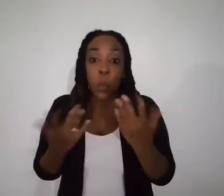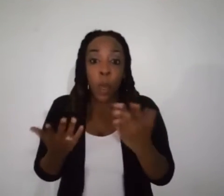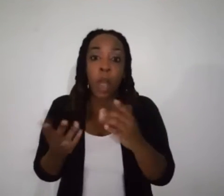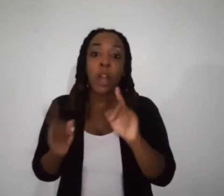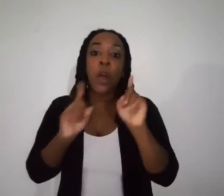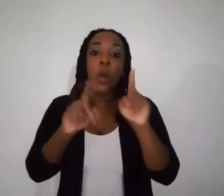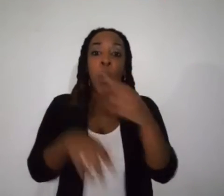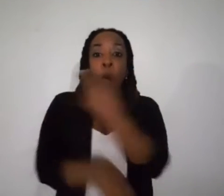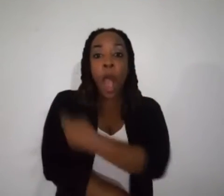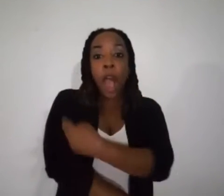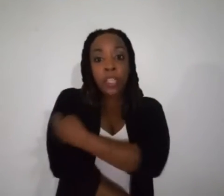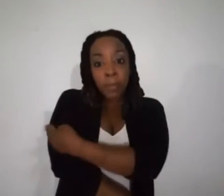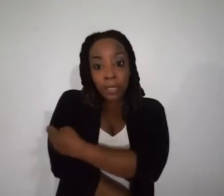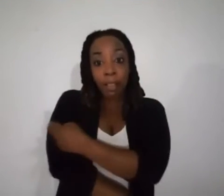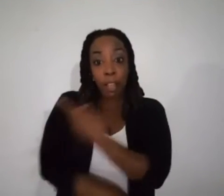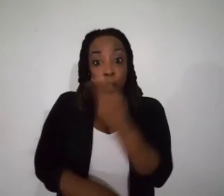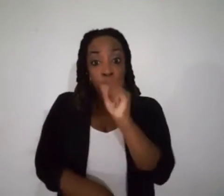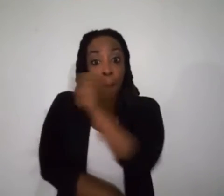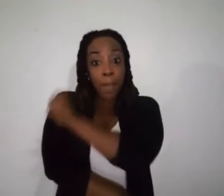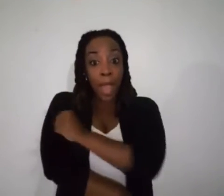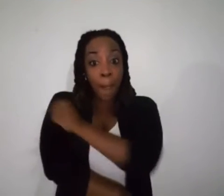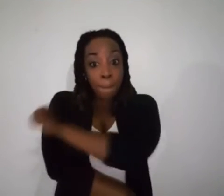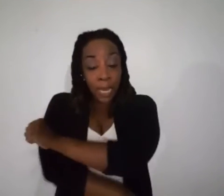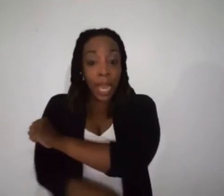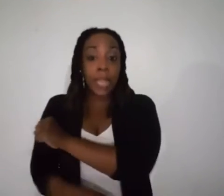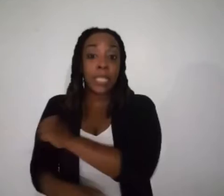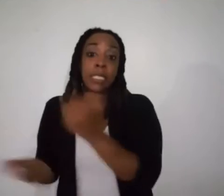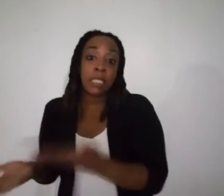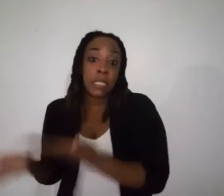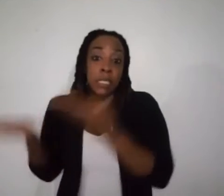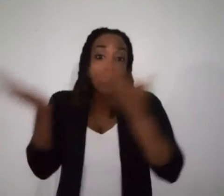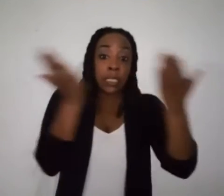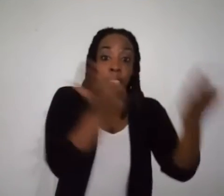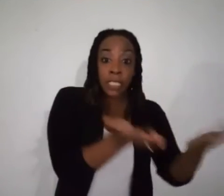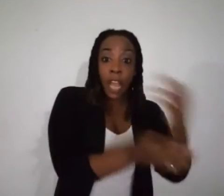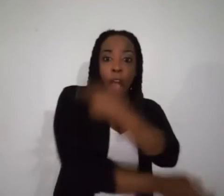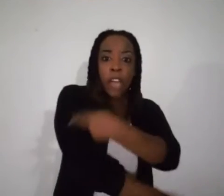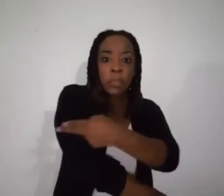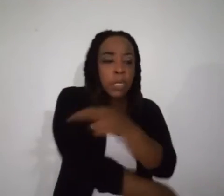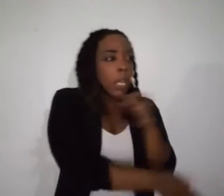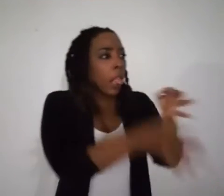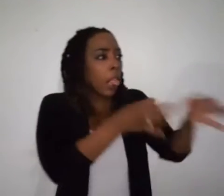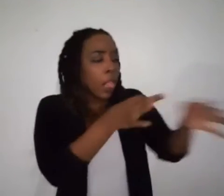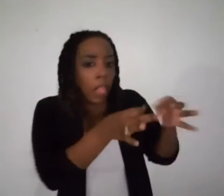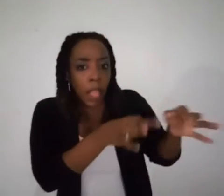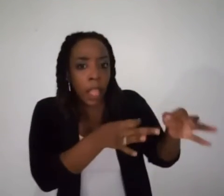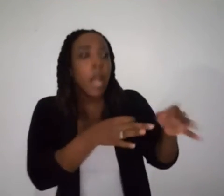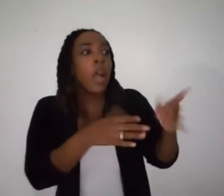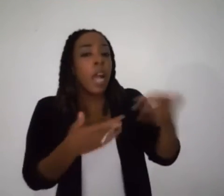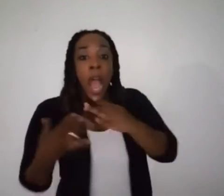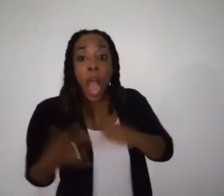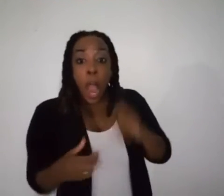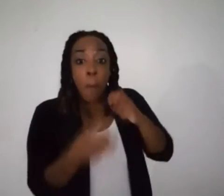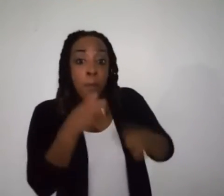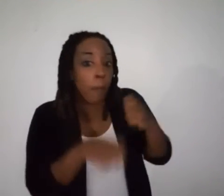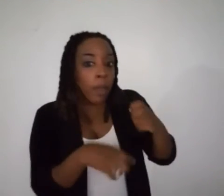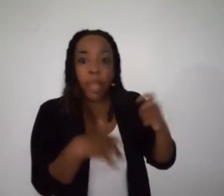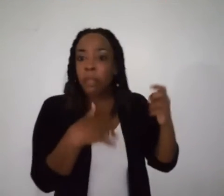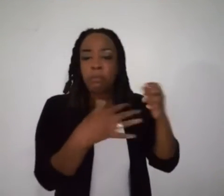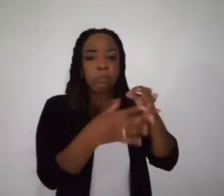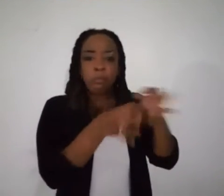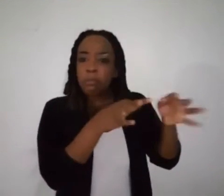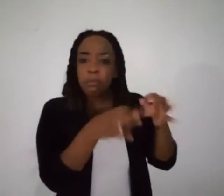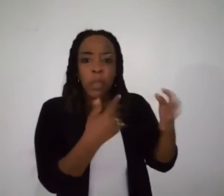over aspects of the care of that person to somebody else who is trained in